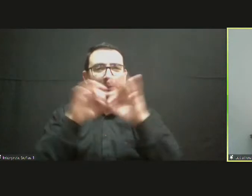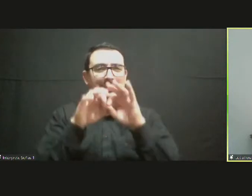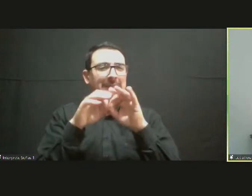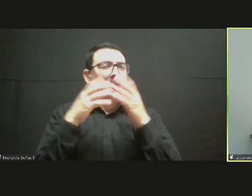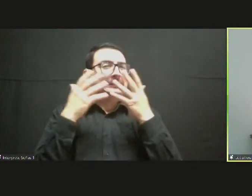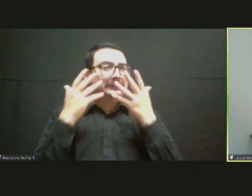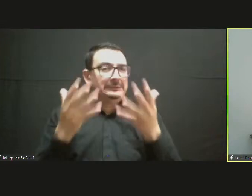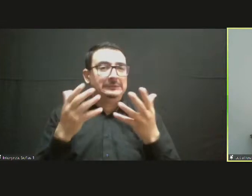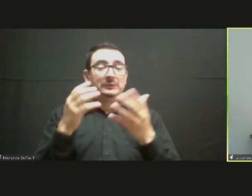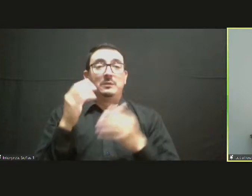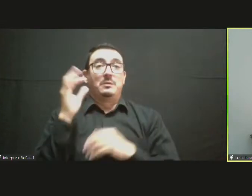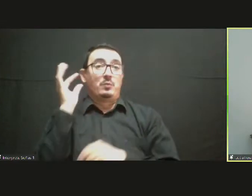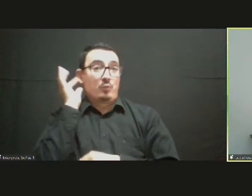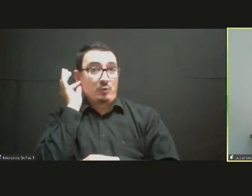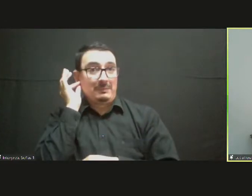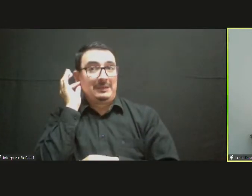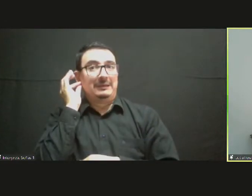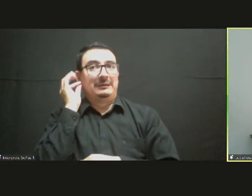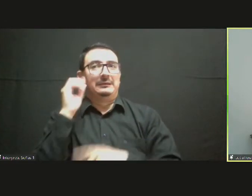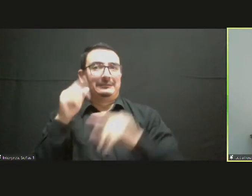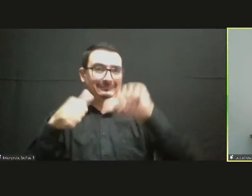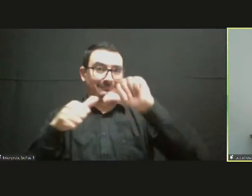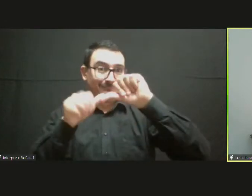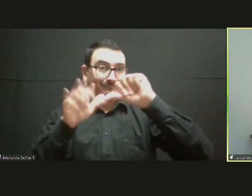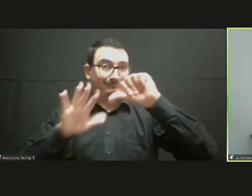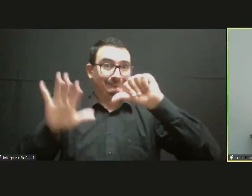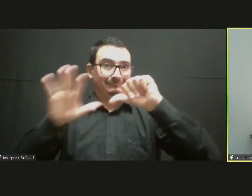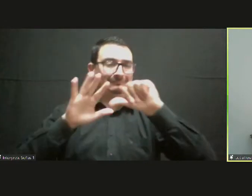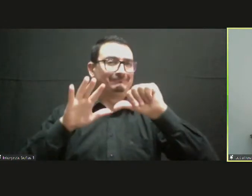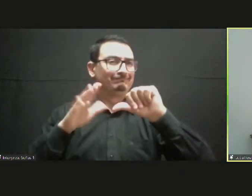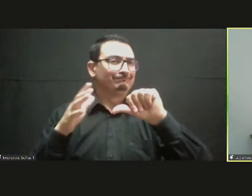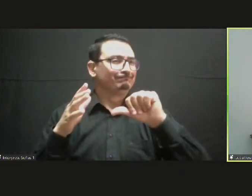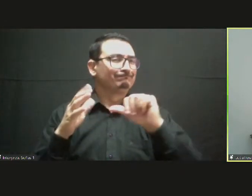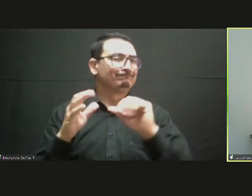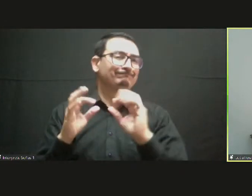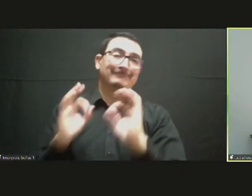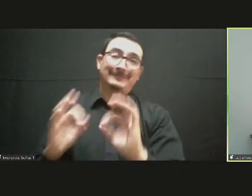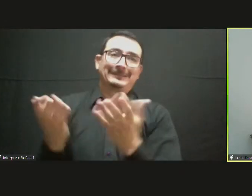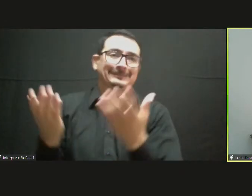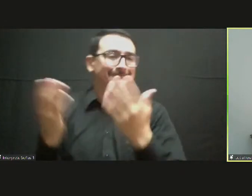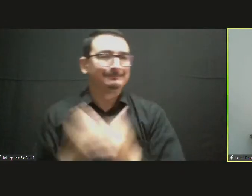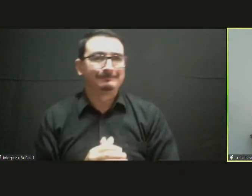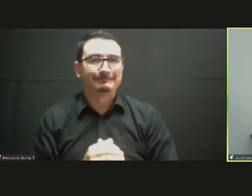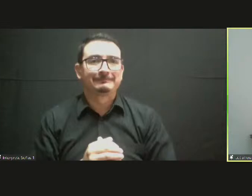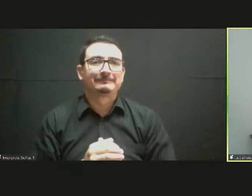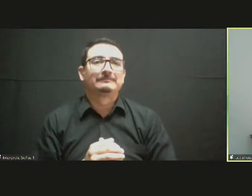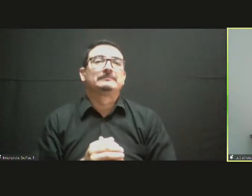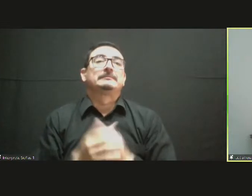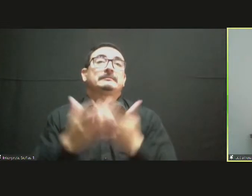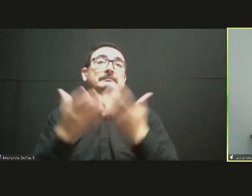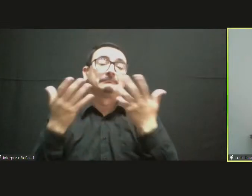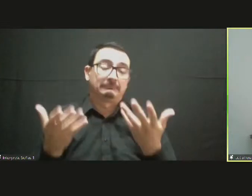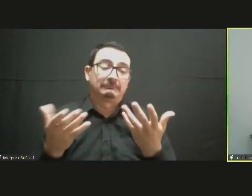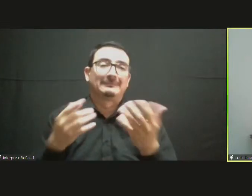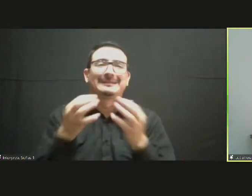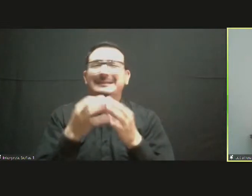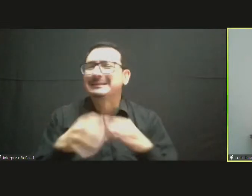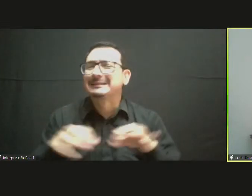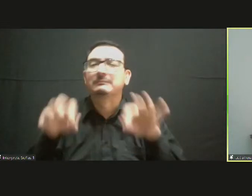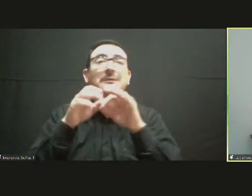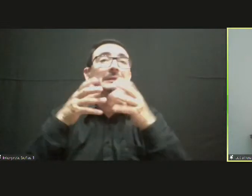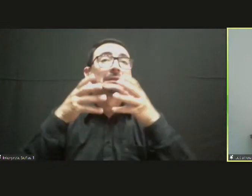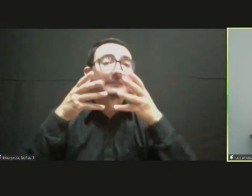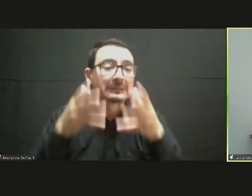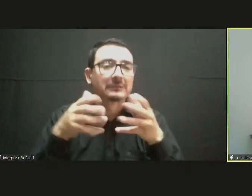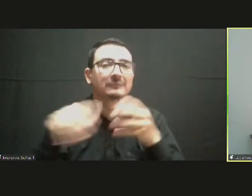and uses that we give to technology especially affects these groups and their businesses. And the pandemic has accelerated a